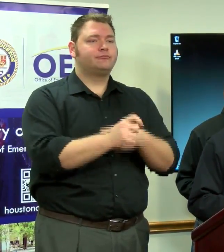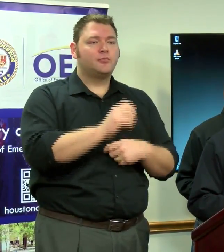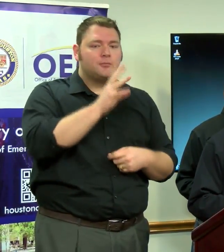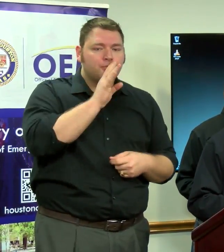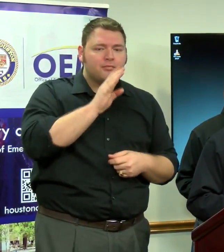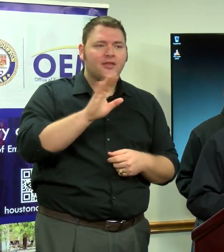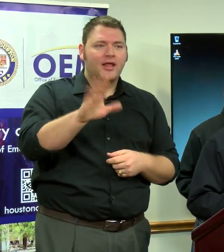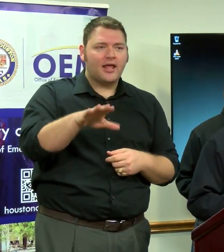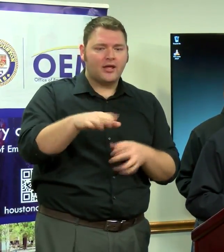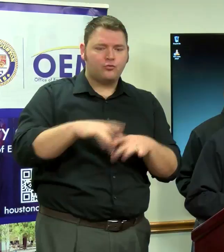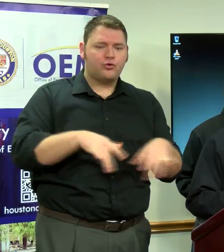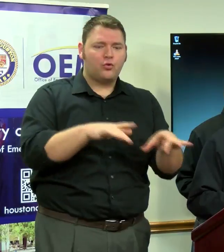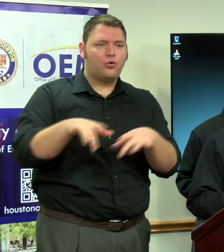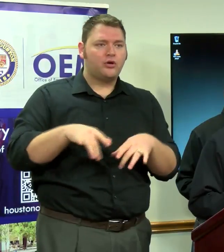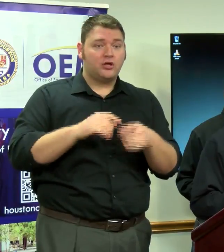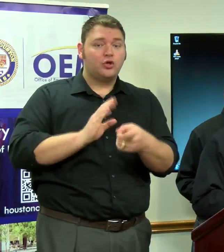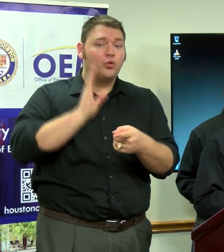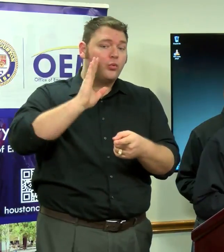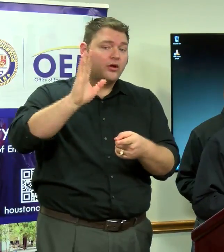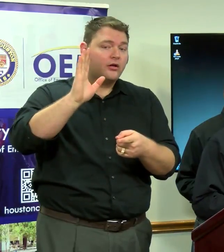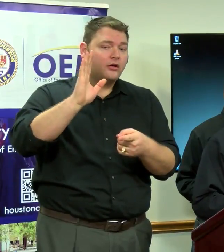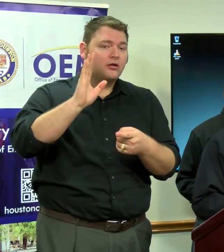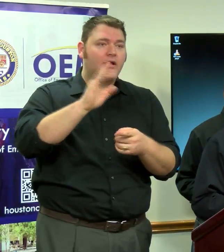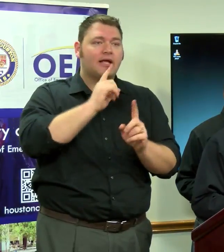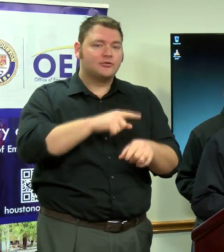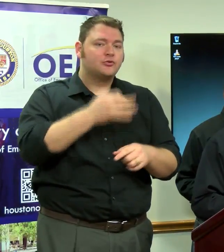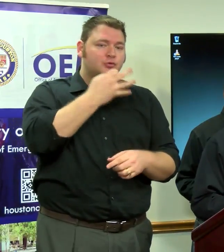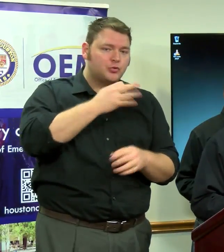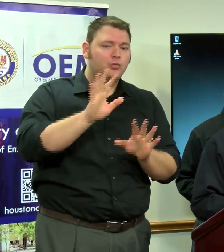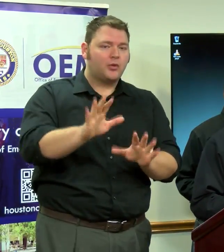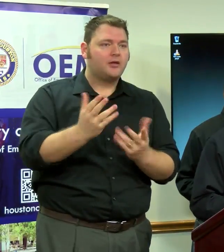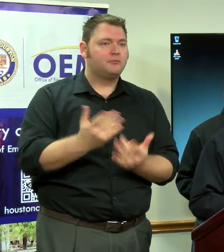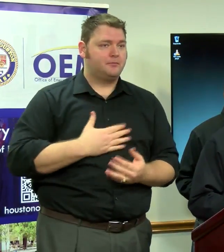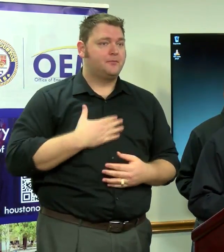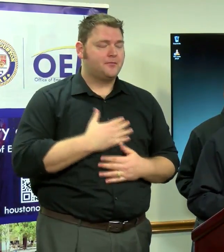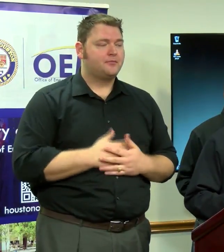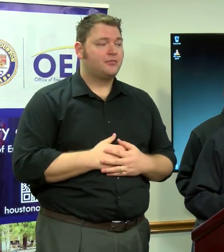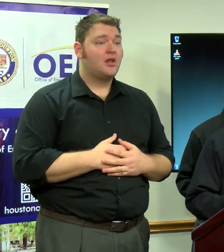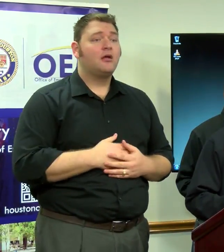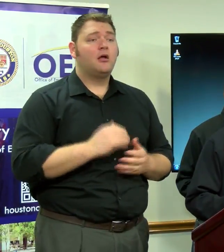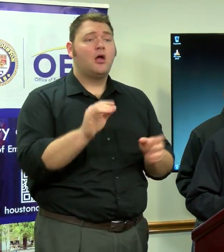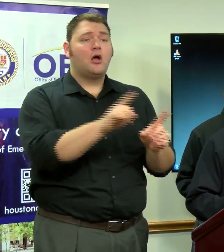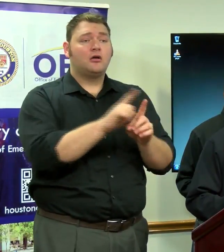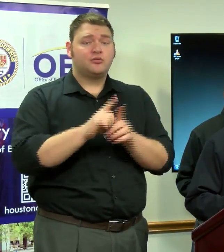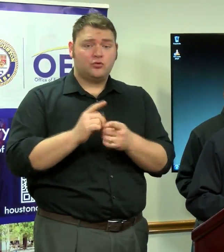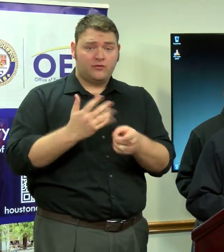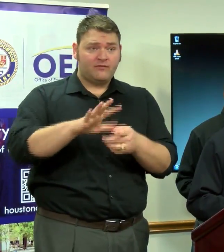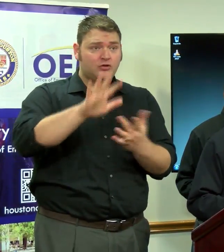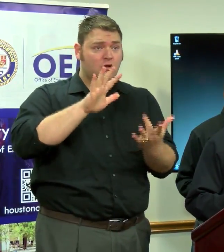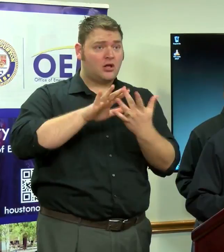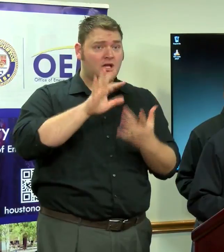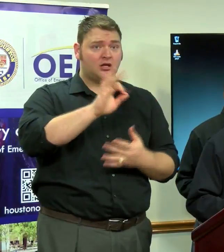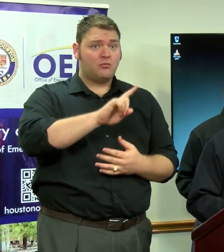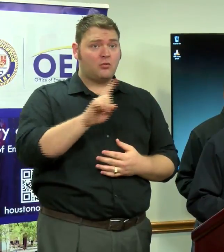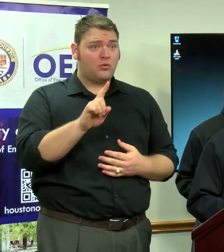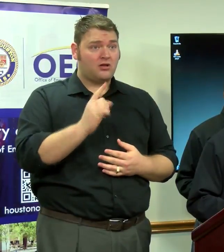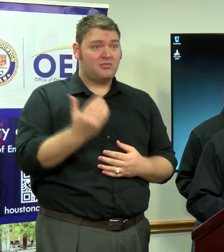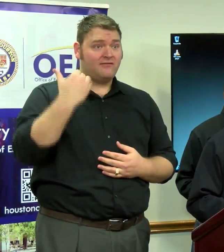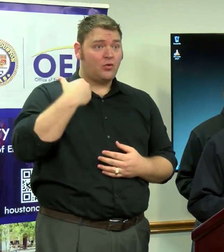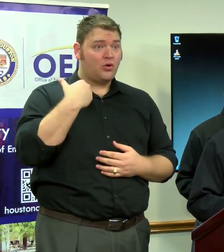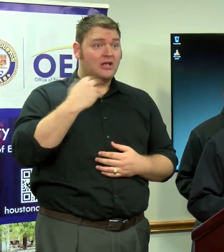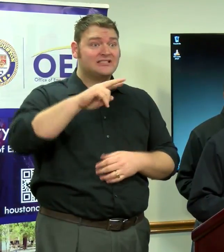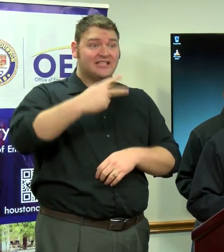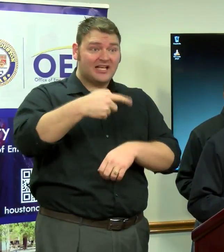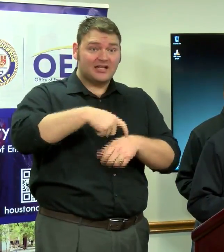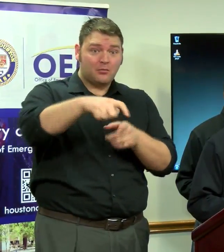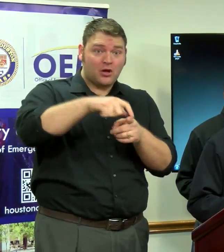from relatives, if they have contacted 911 previously, do not follow up with that. Do not test 911 right now.